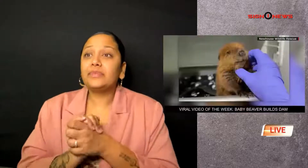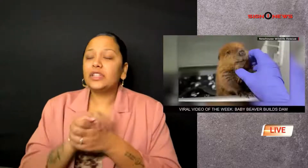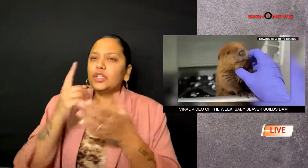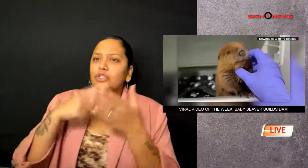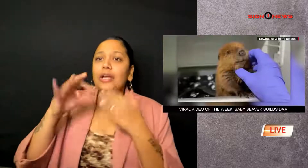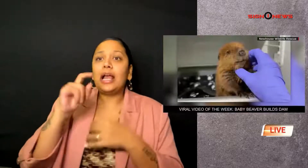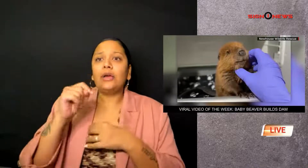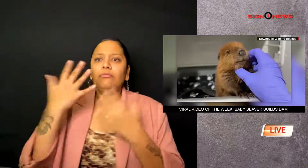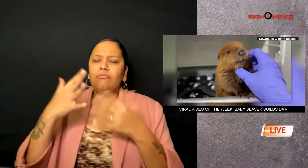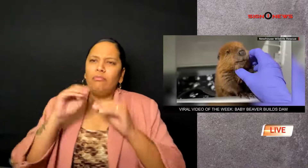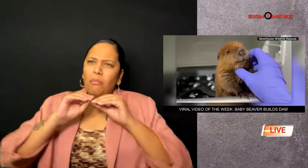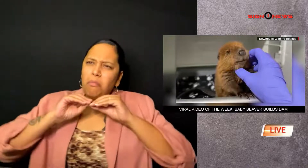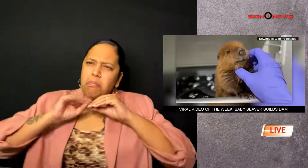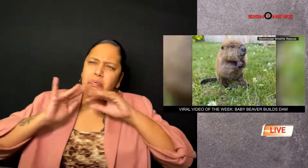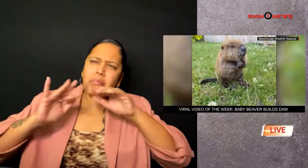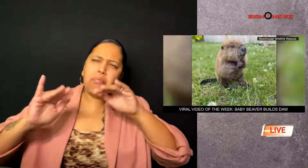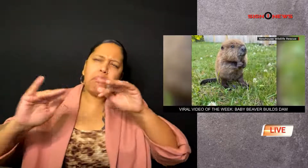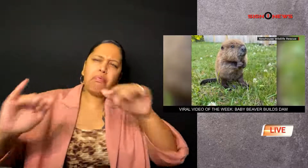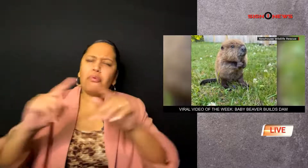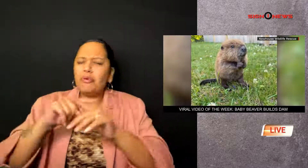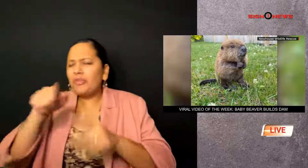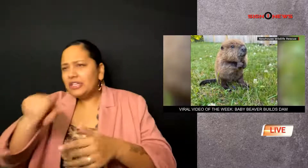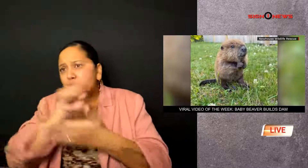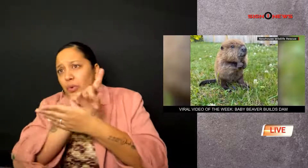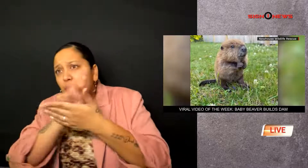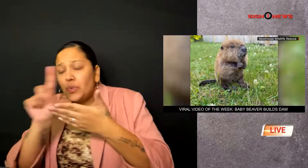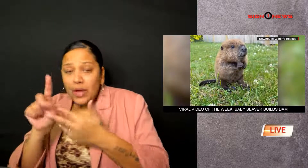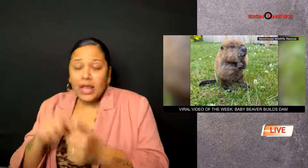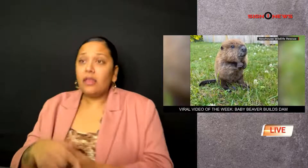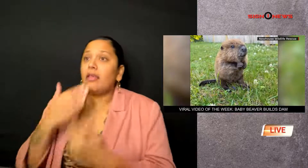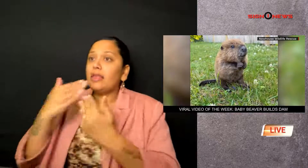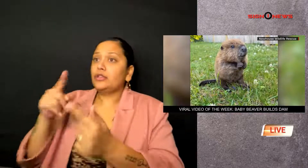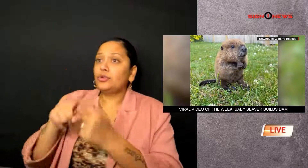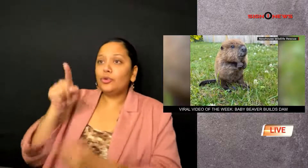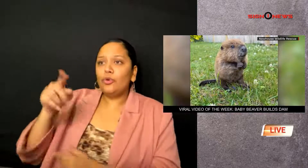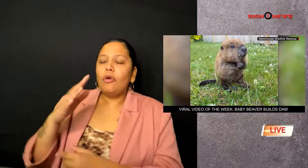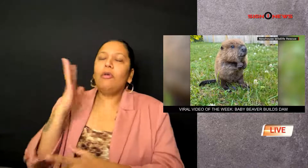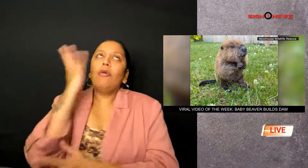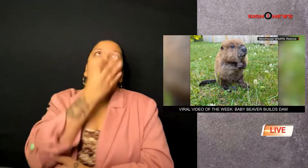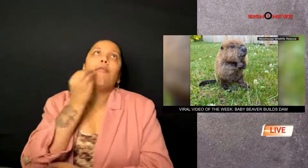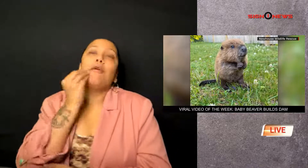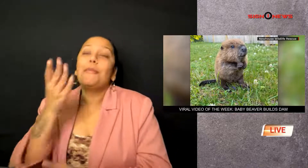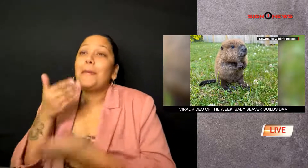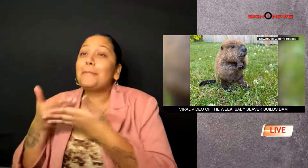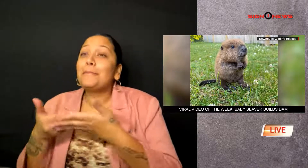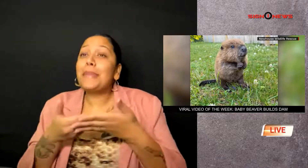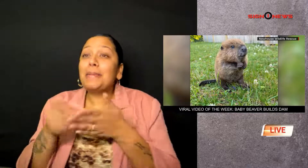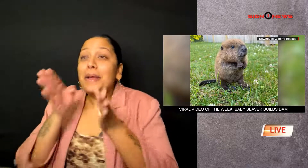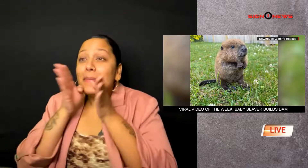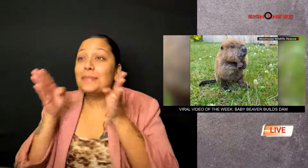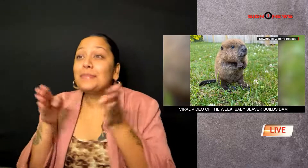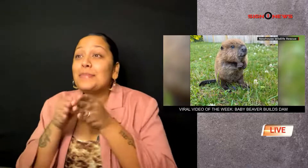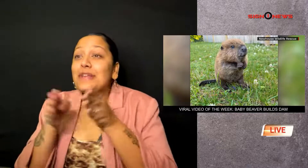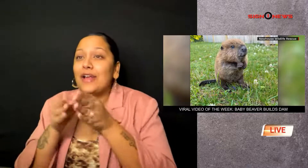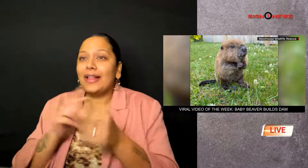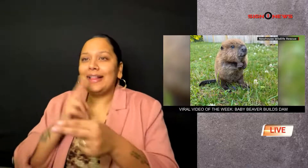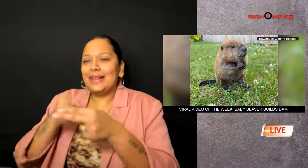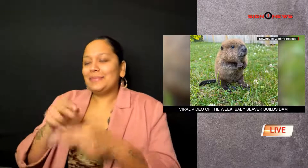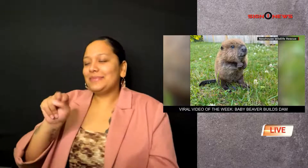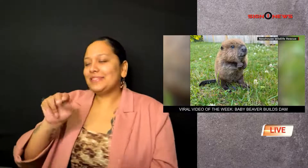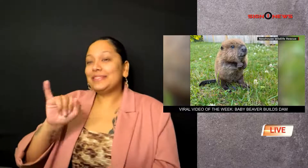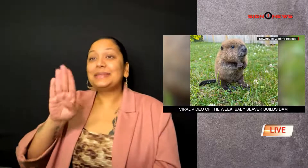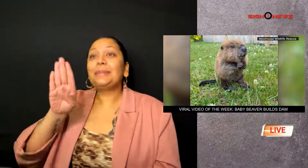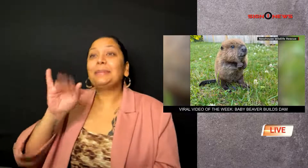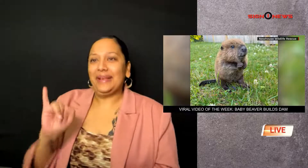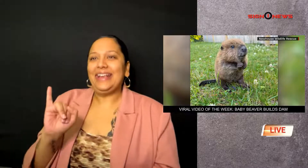And check out the viral video of the week. Thanks to an adorable baby